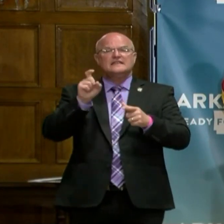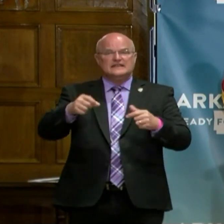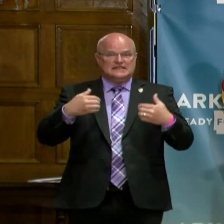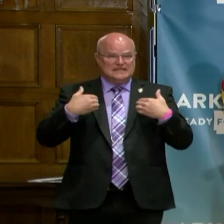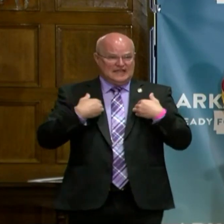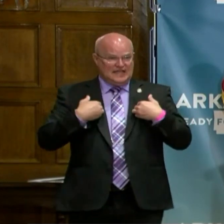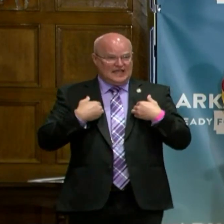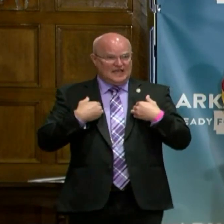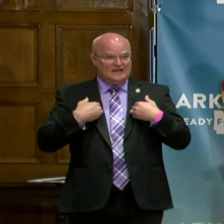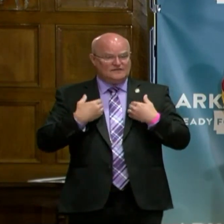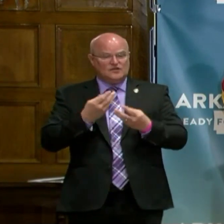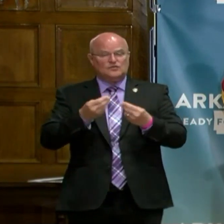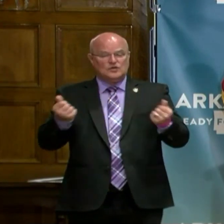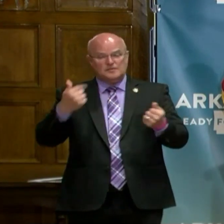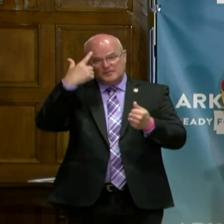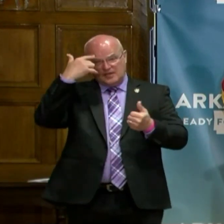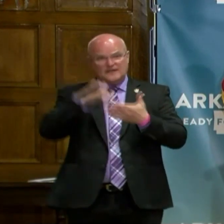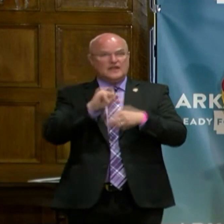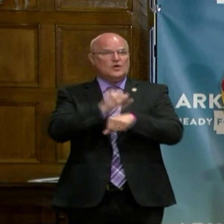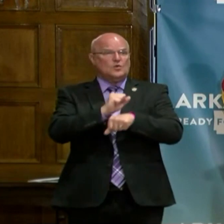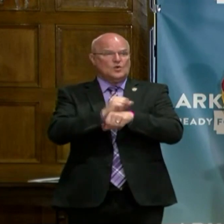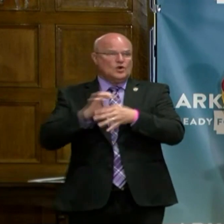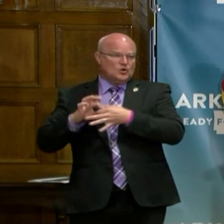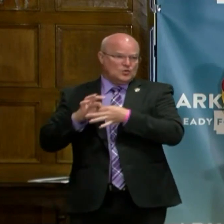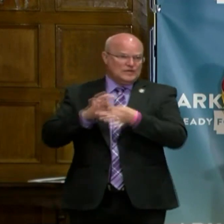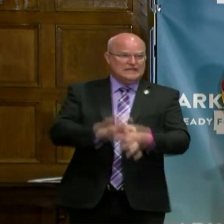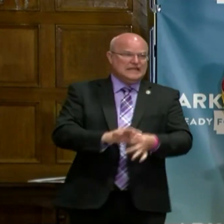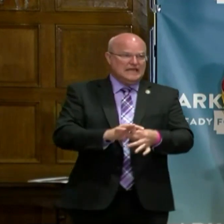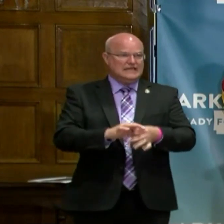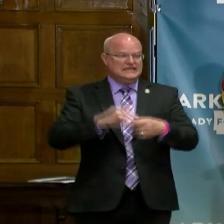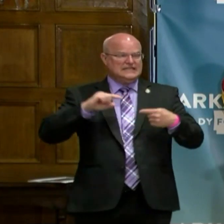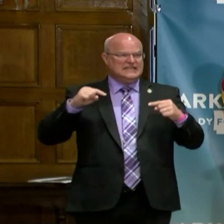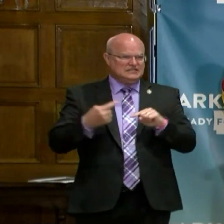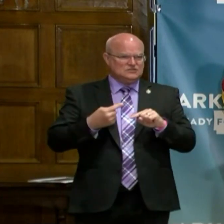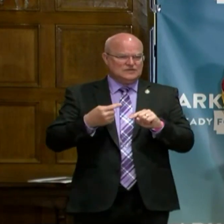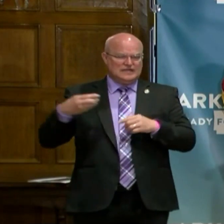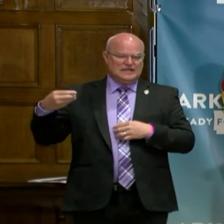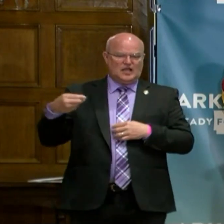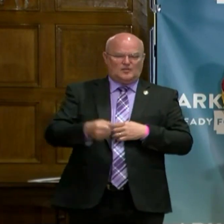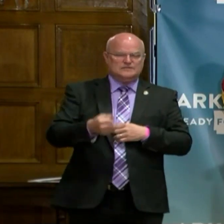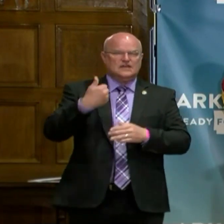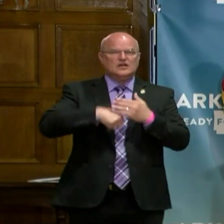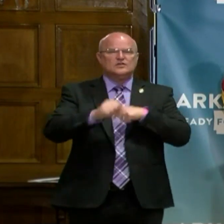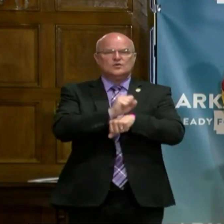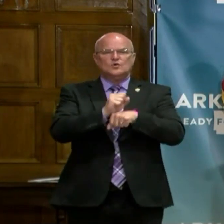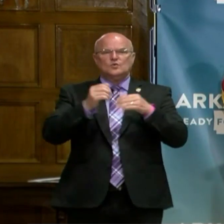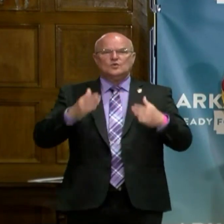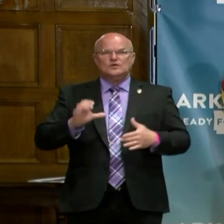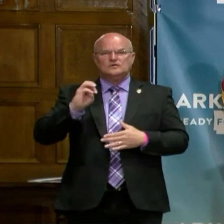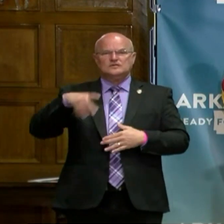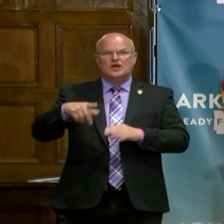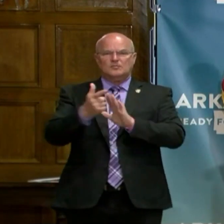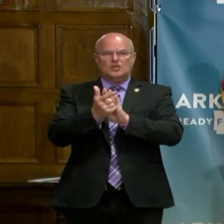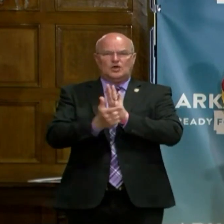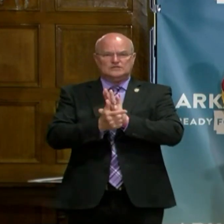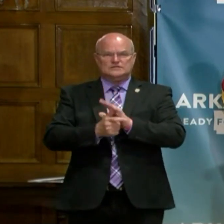have a remedy because of that work-related injury and compensated under workers' comp laws.